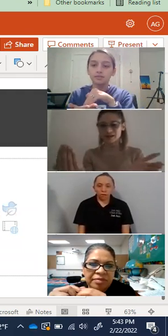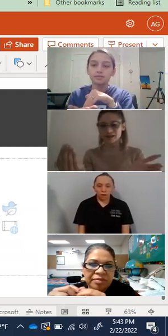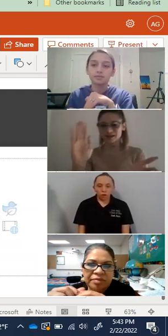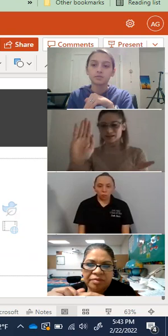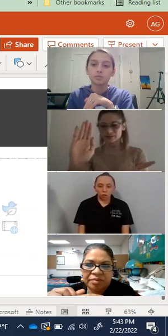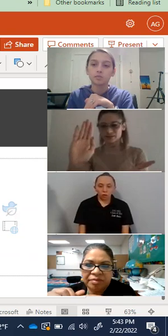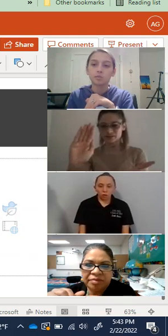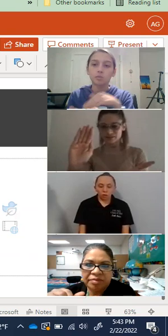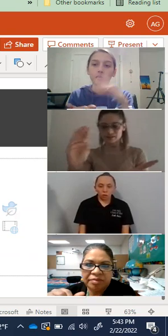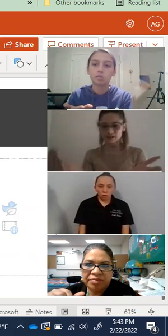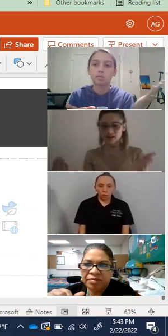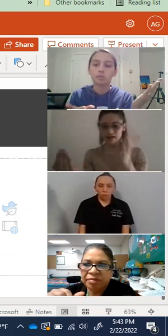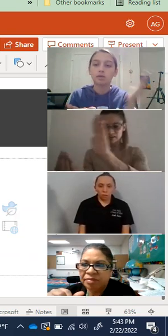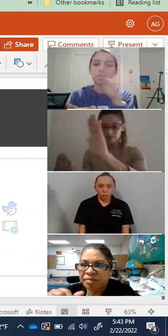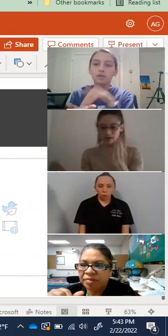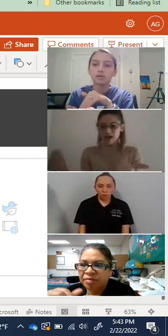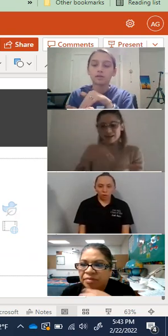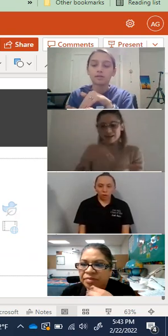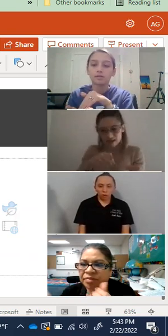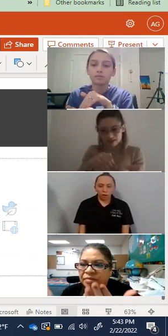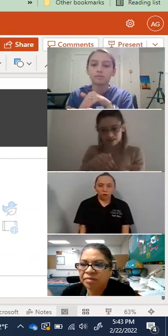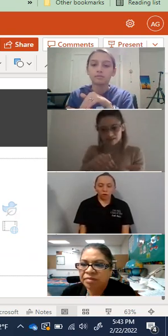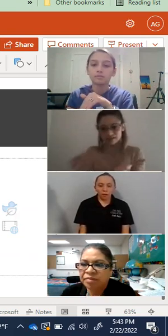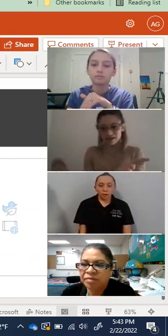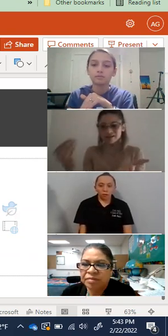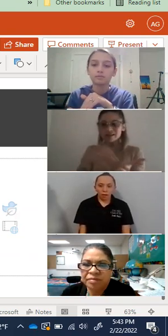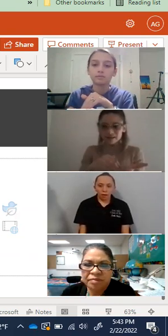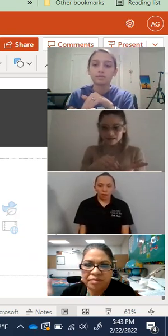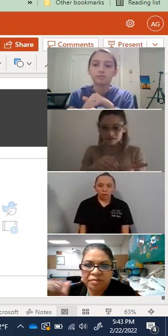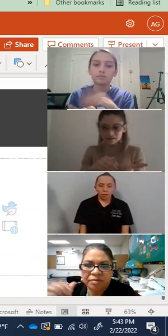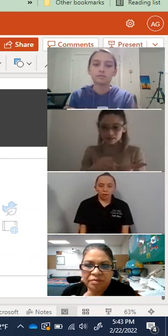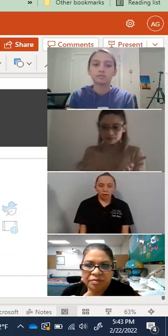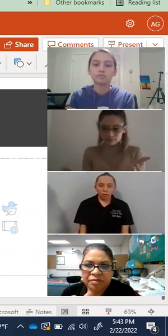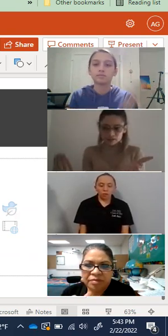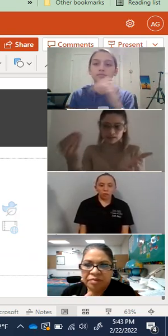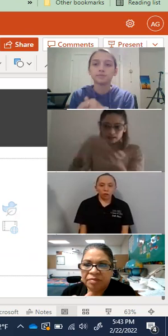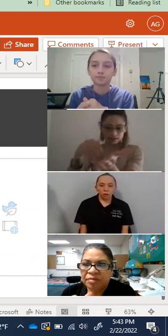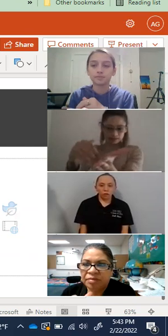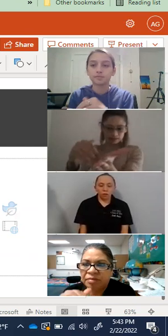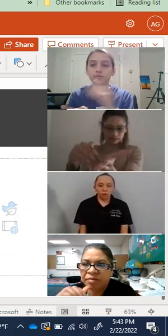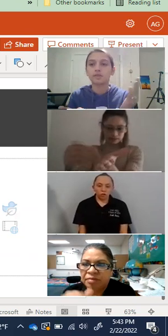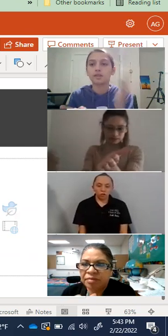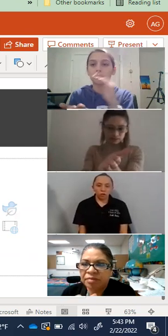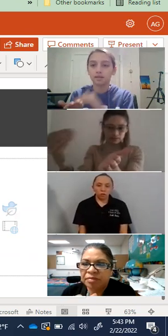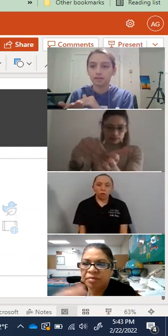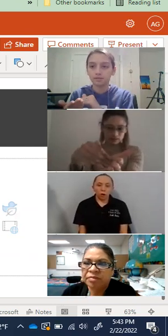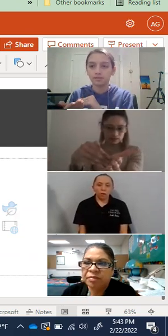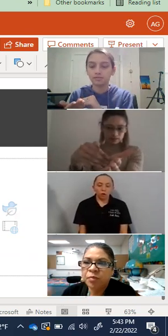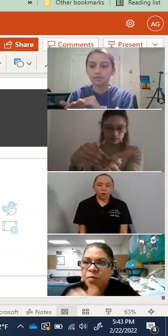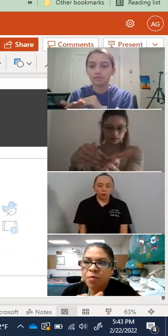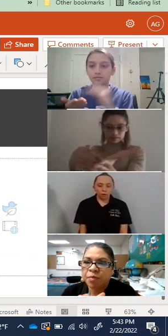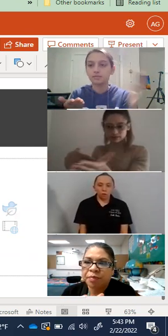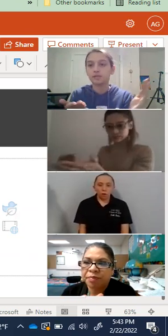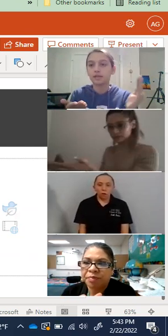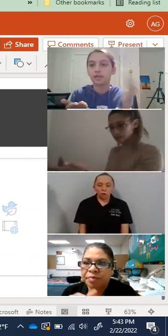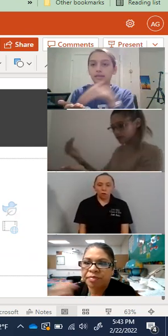So this is the handshake. Extend a little bit, and your other hand is flat, and the tips of your fingers touch the palm of